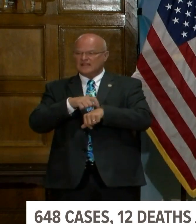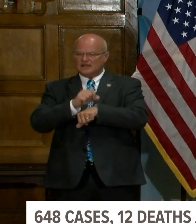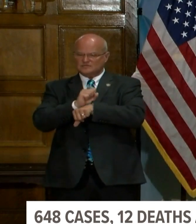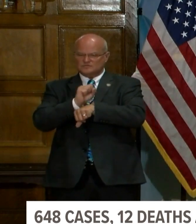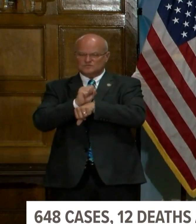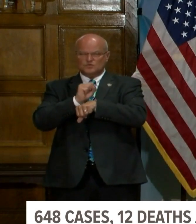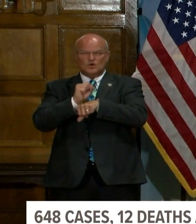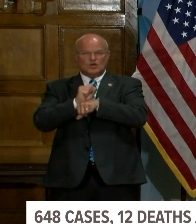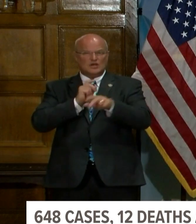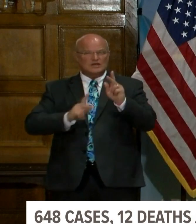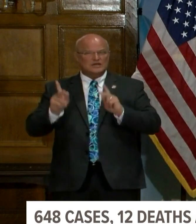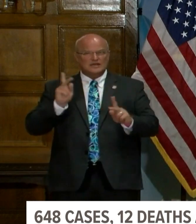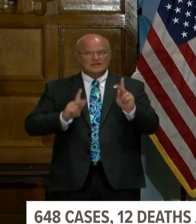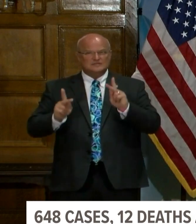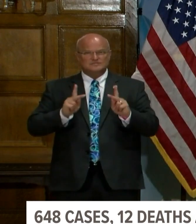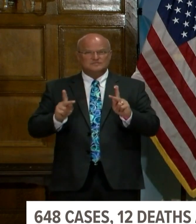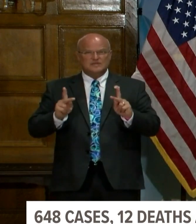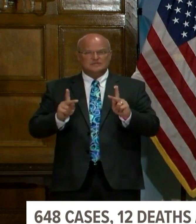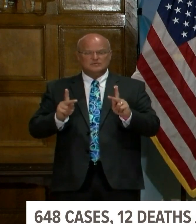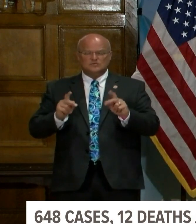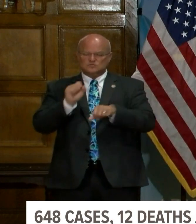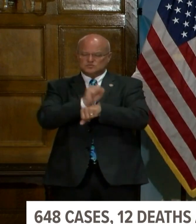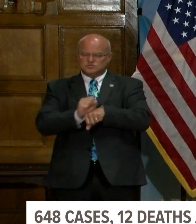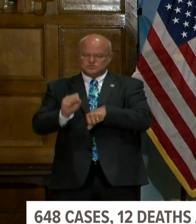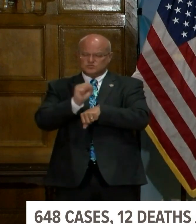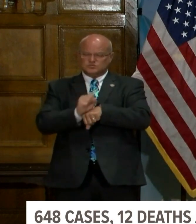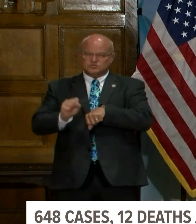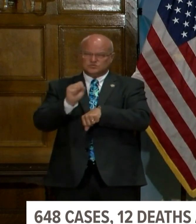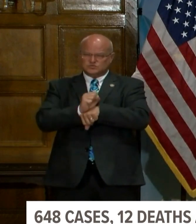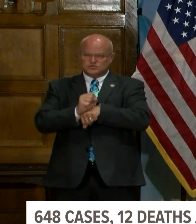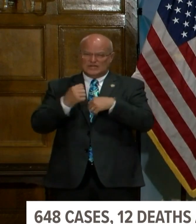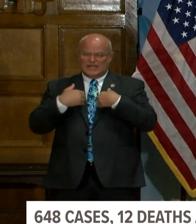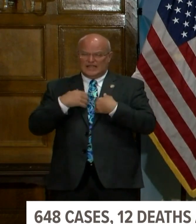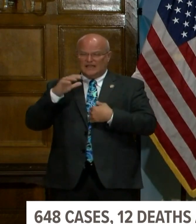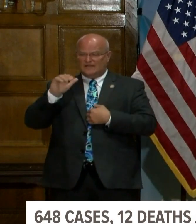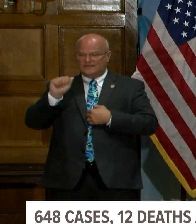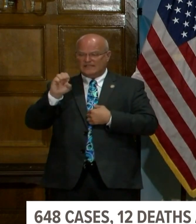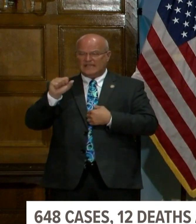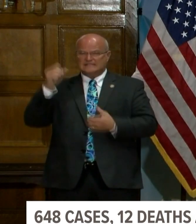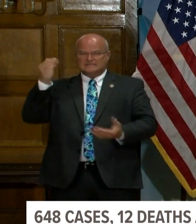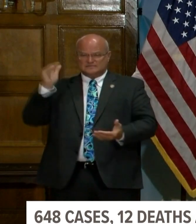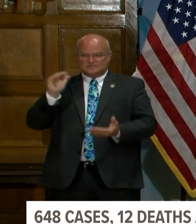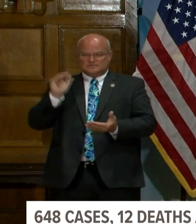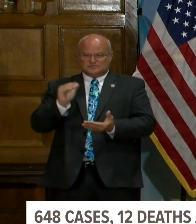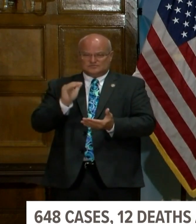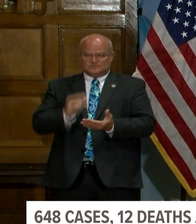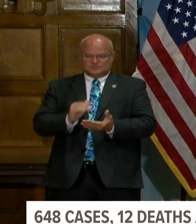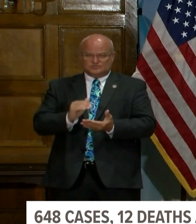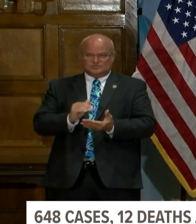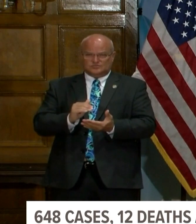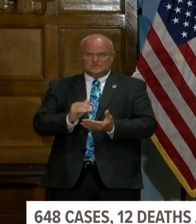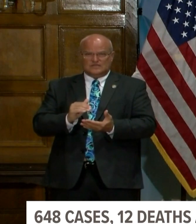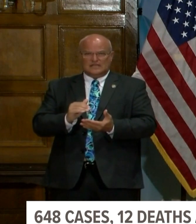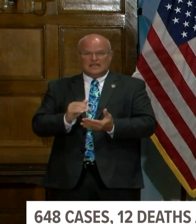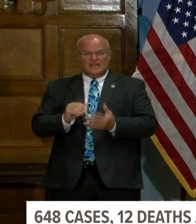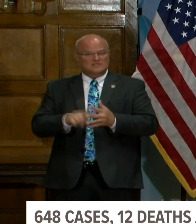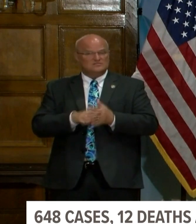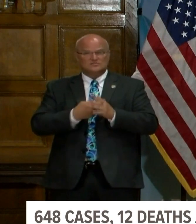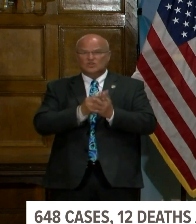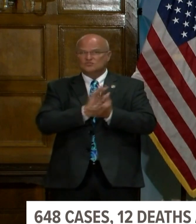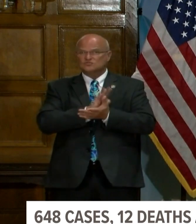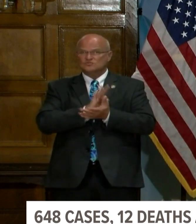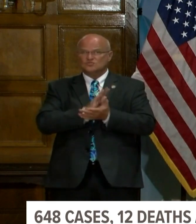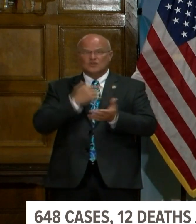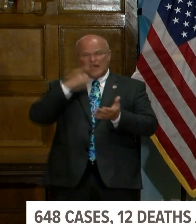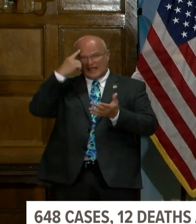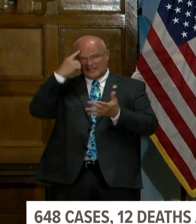on everyone fighting hard to get our cases down and to avoid the community spread. And let's start school. I